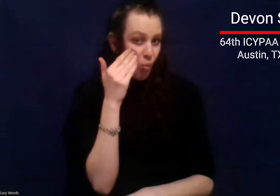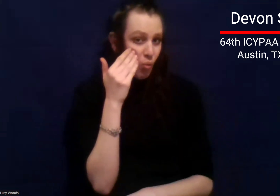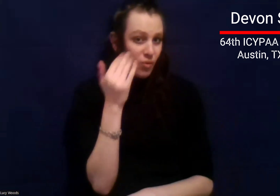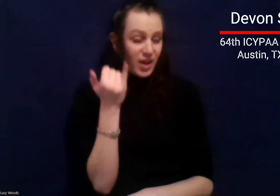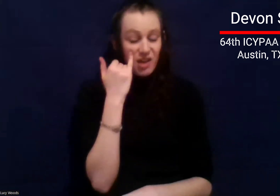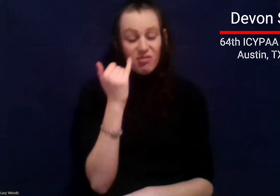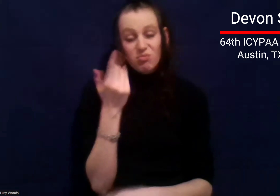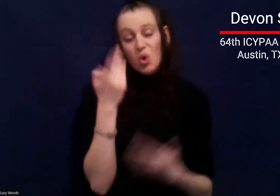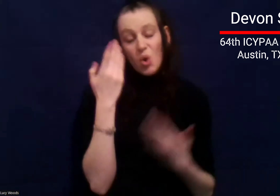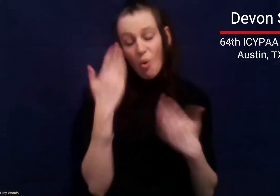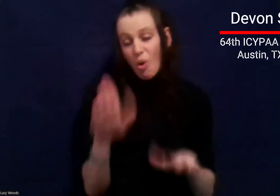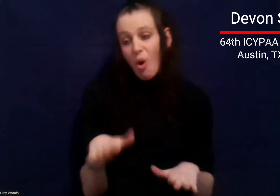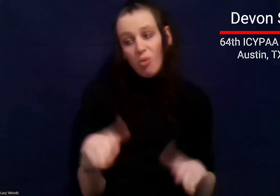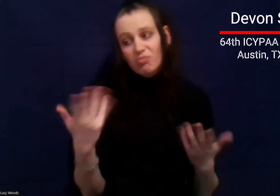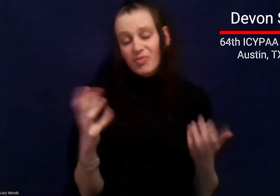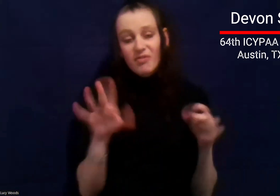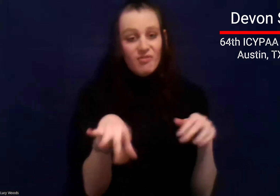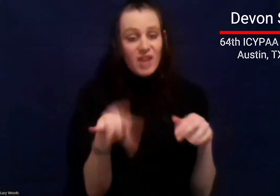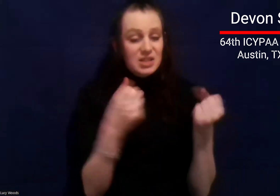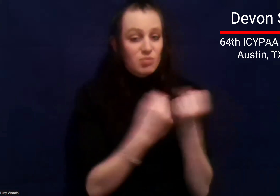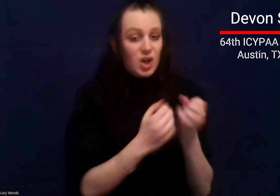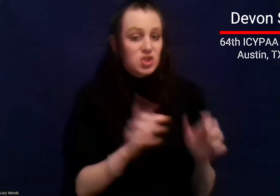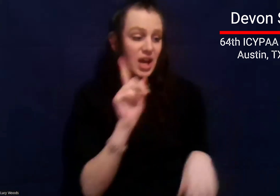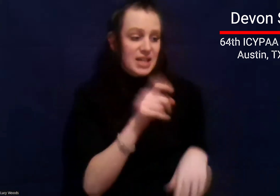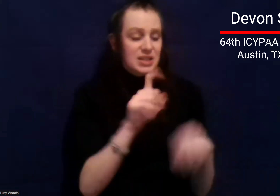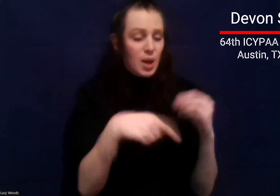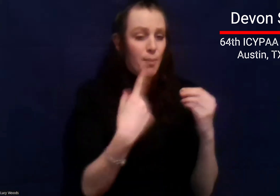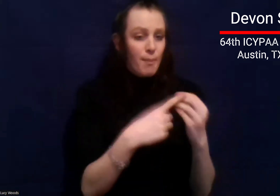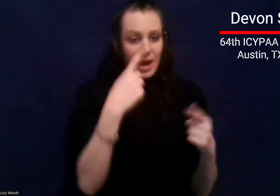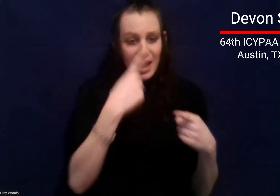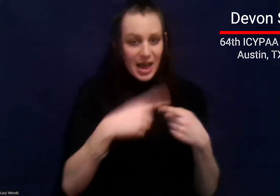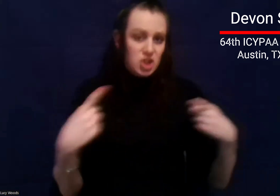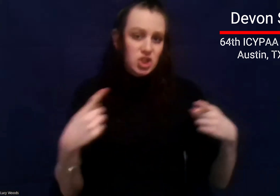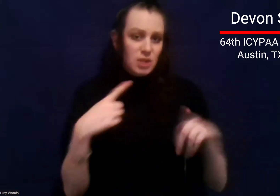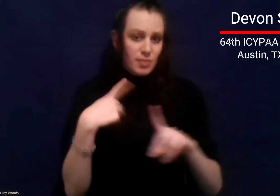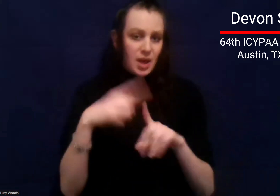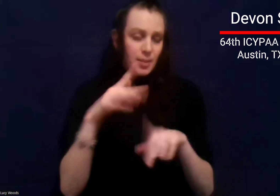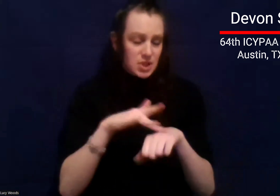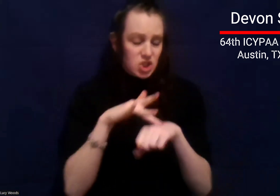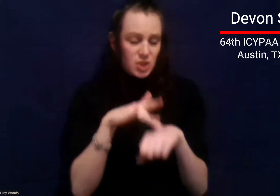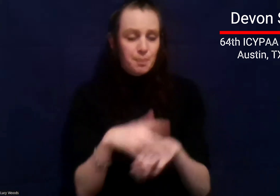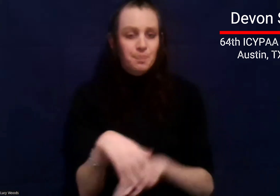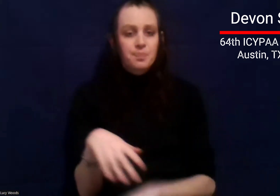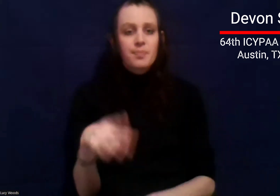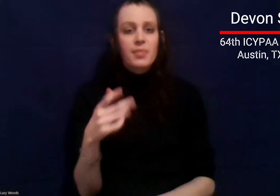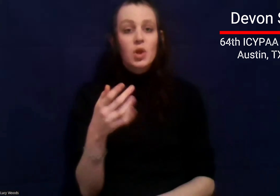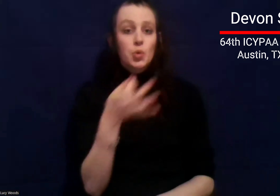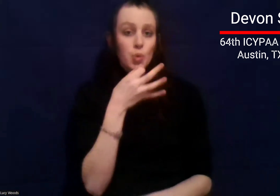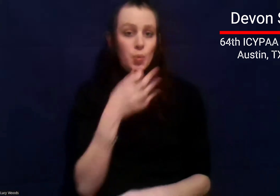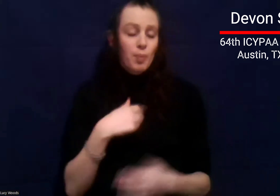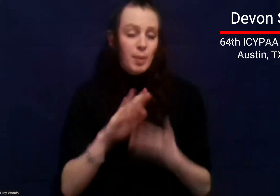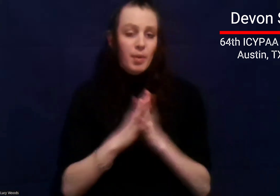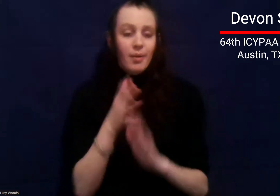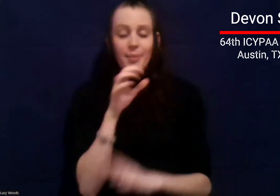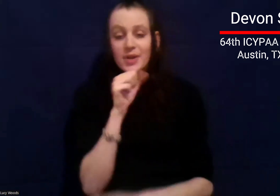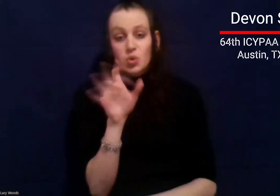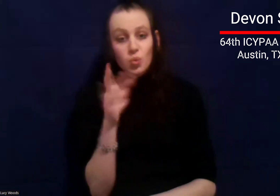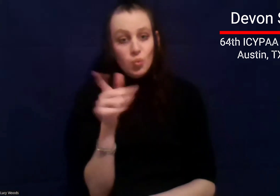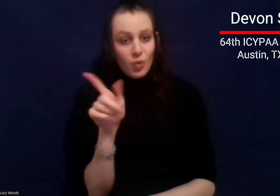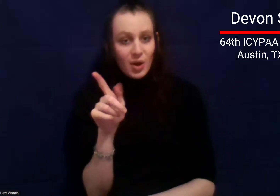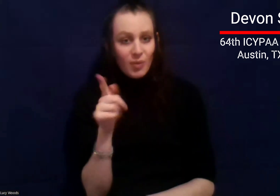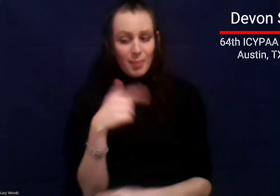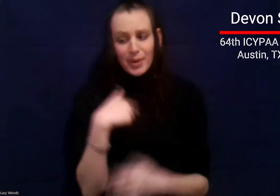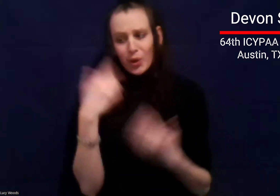is. But again, I was about to turn 21. I didn't know really what to do, but I didn't have